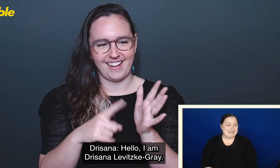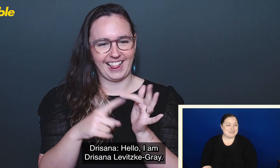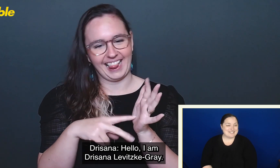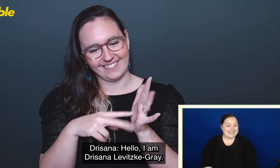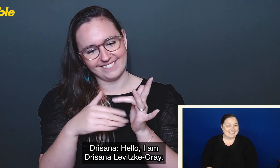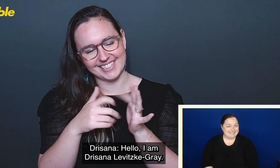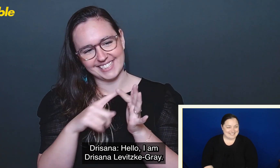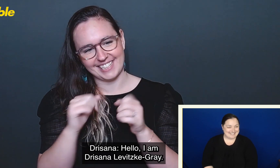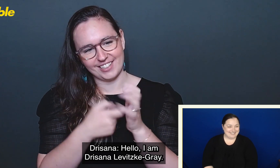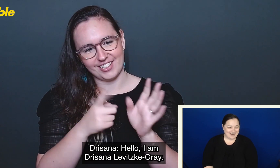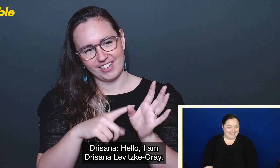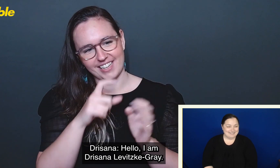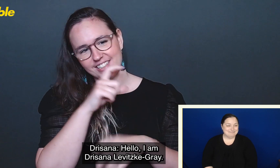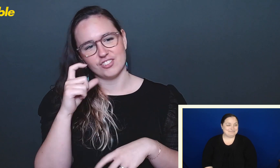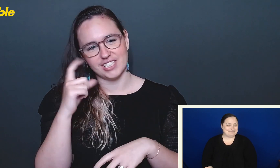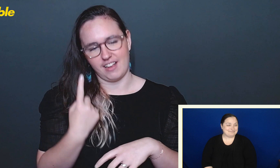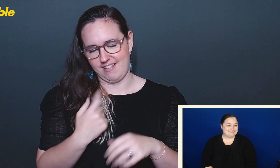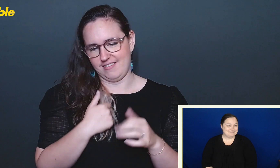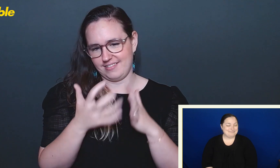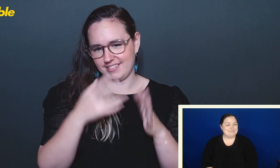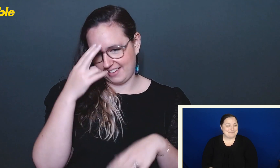Hello, I am Drisana Levitzke-Gray.